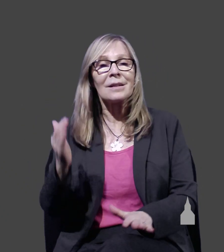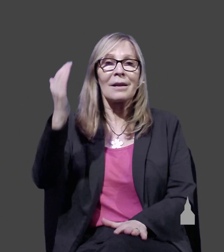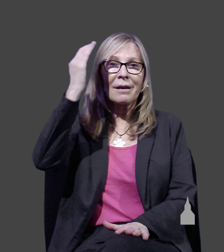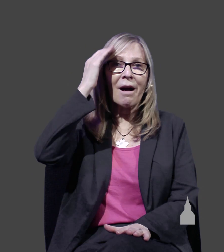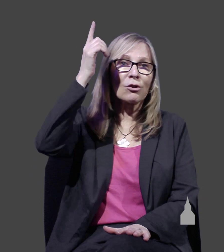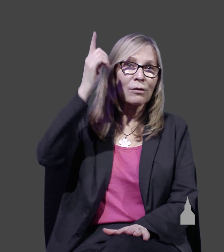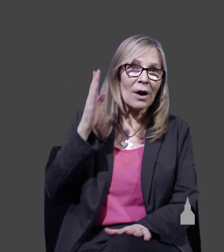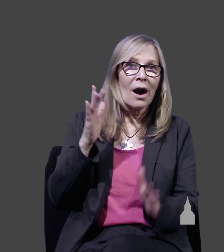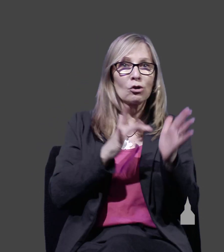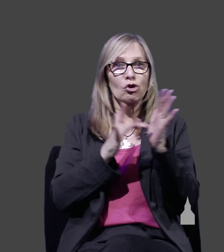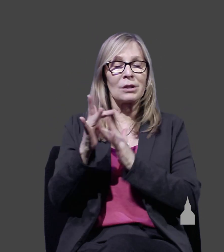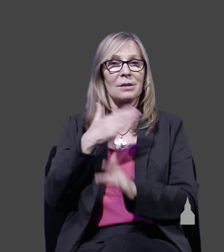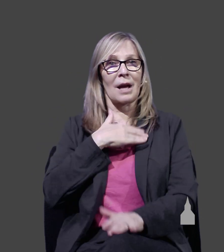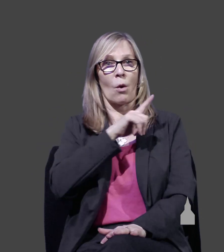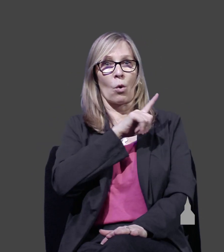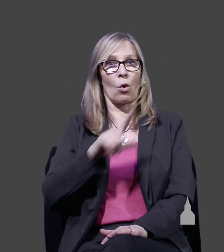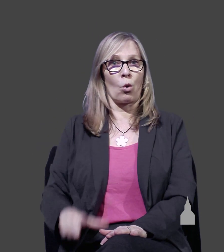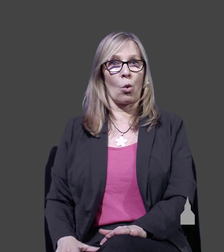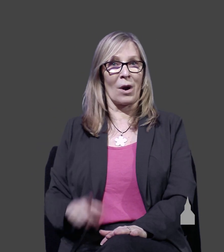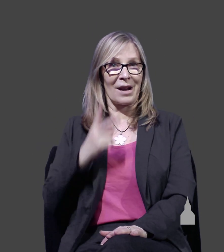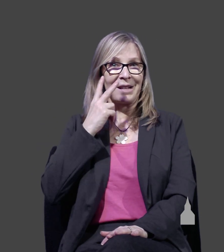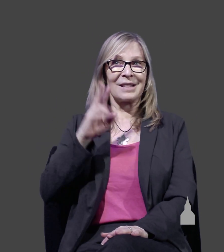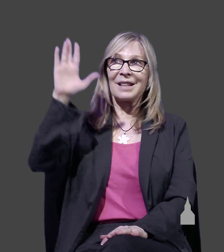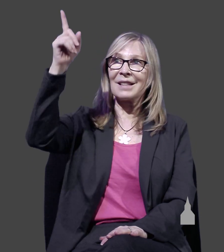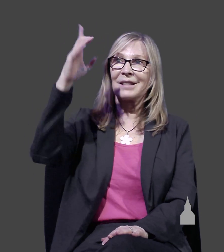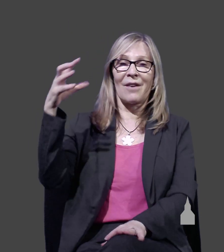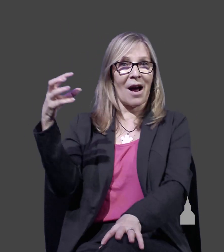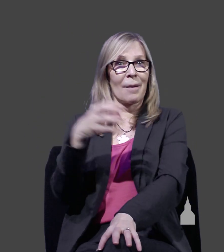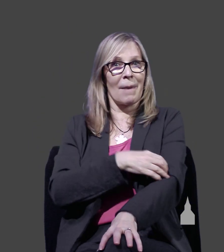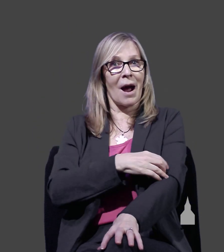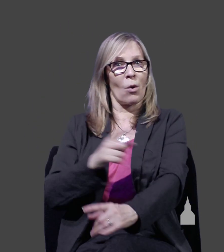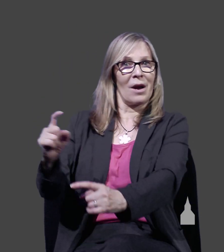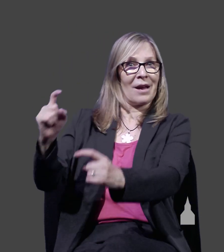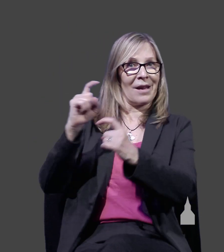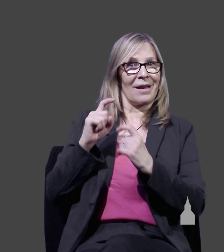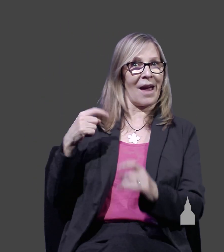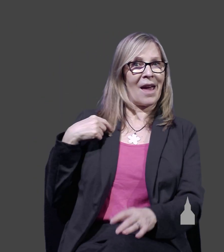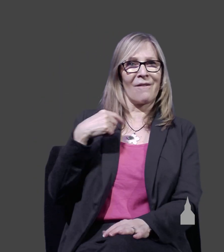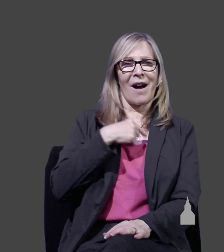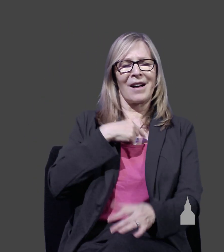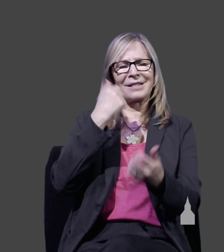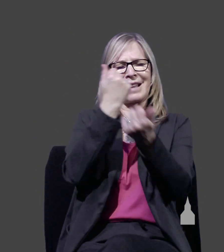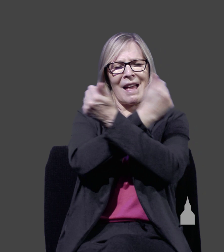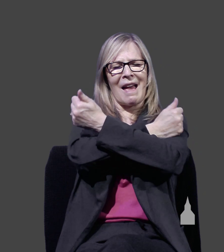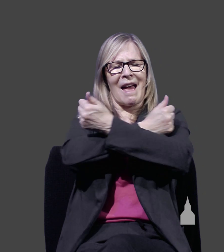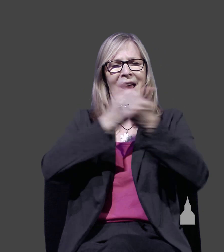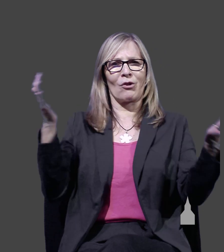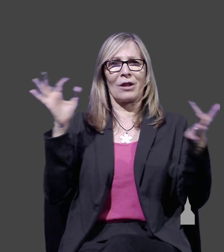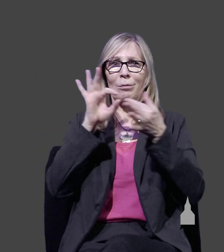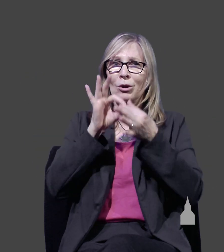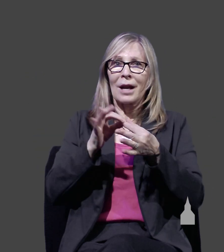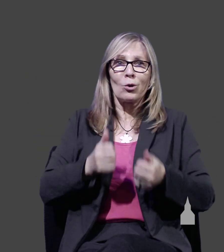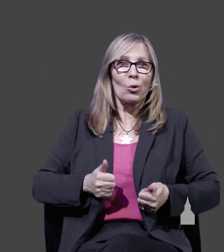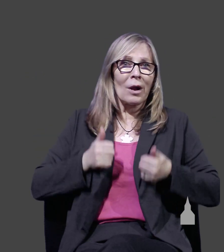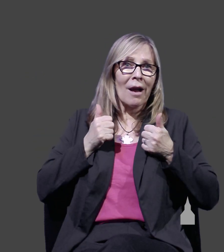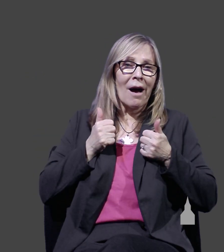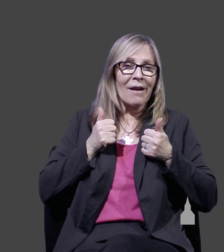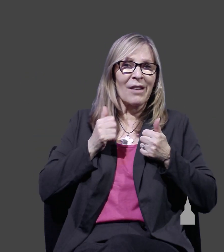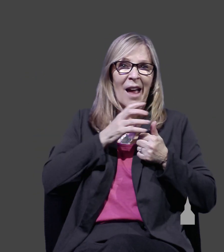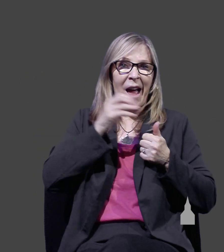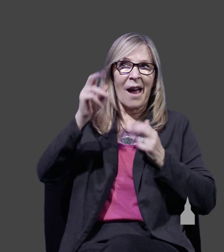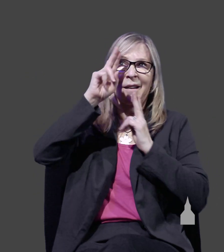and of Jesus our Lord, seeing that His divine power has granted to us everything pertaining to life and